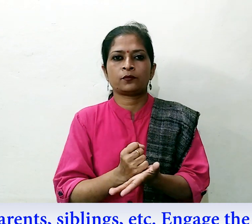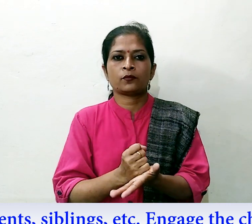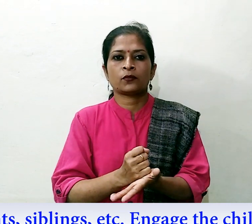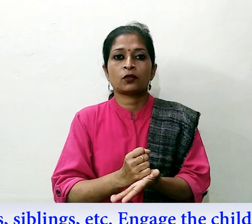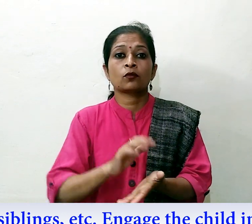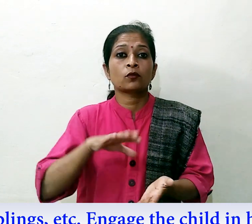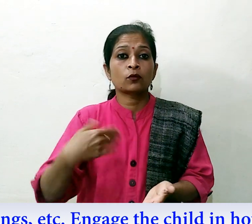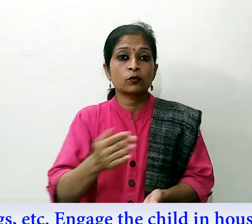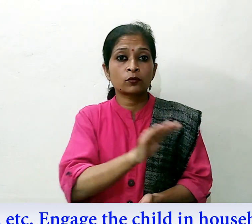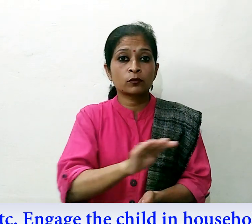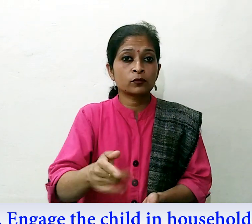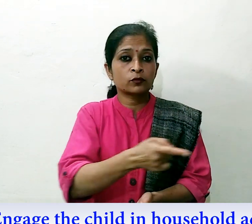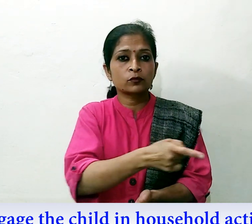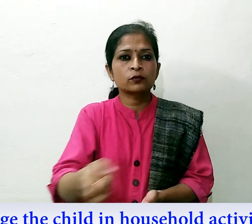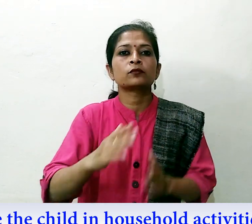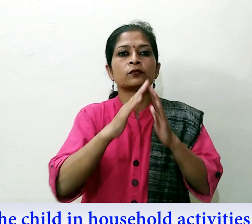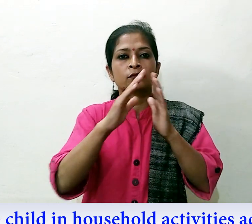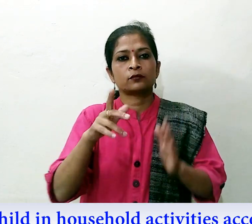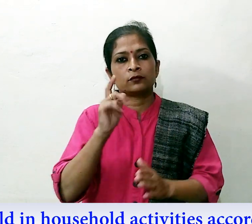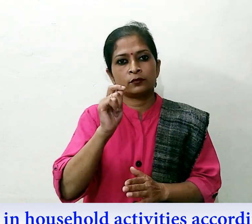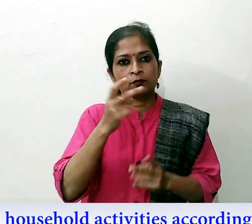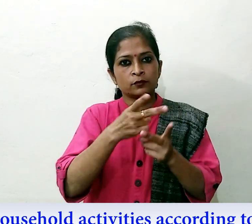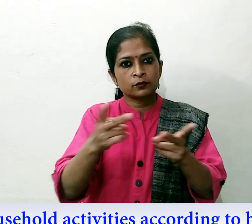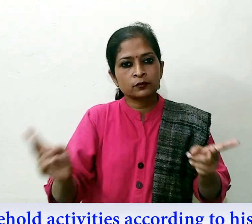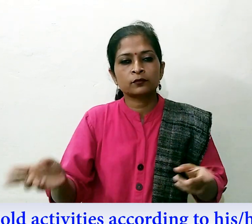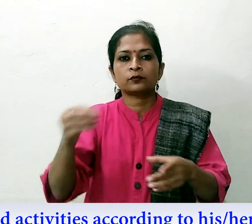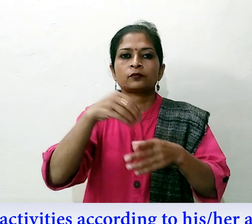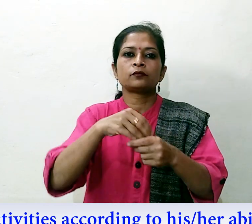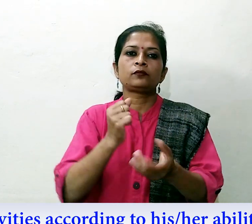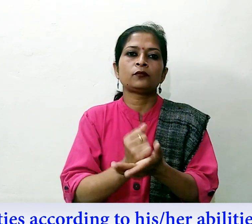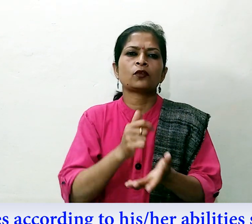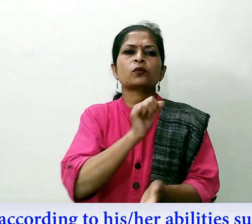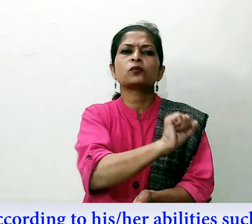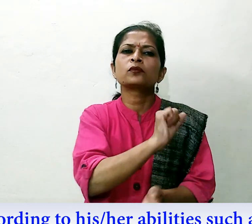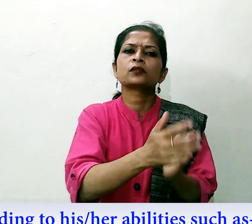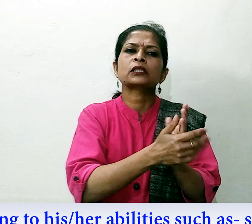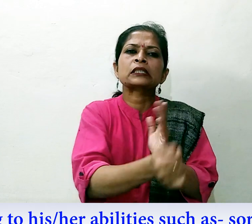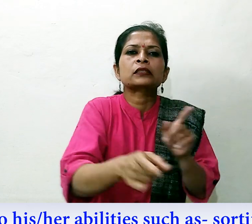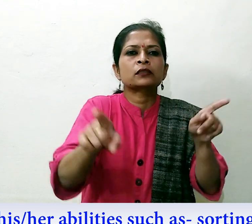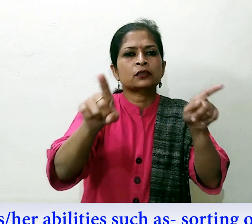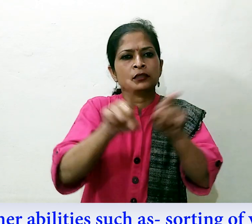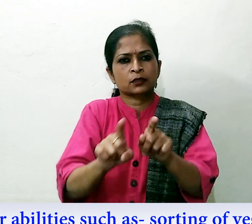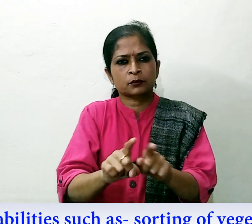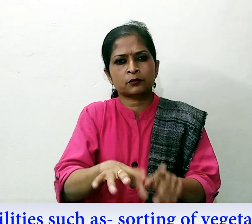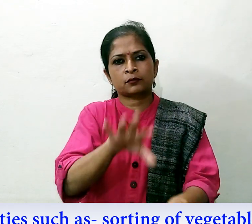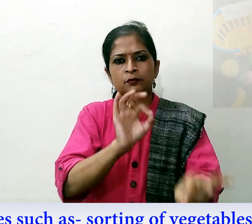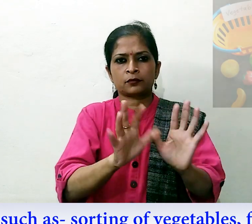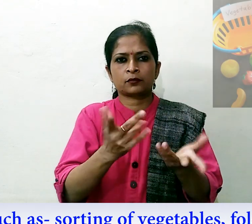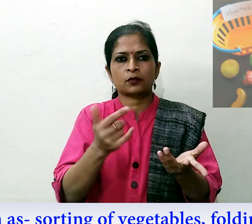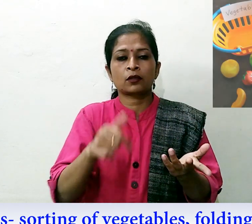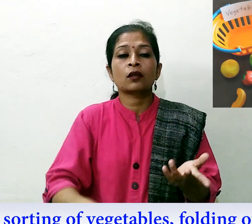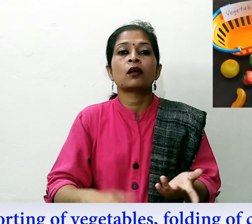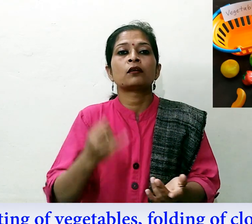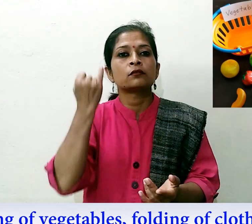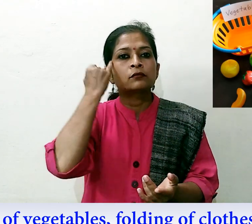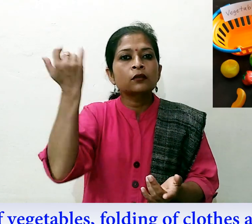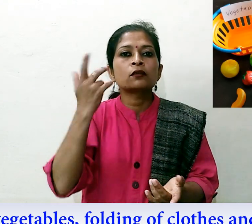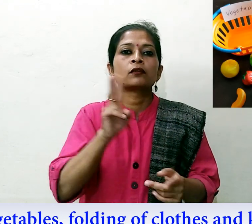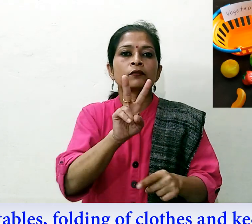the child in household activities according to his or her abilities, such as sorting of vegetables, folding of